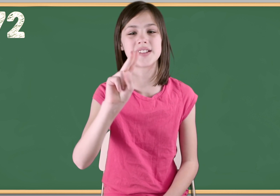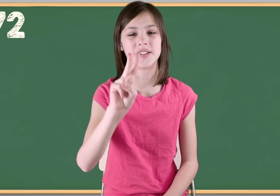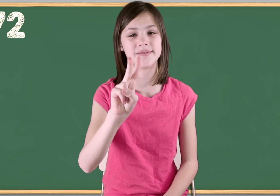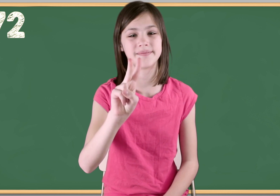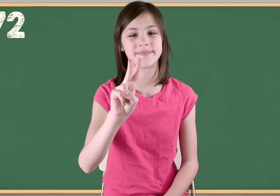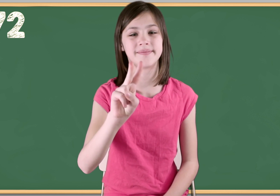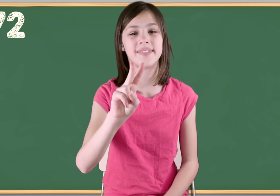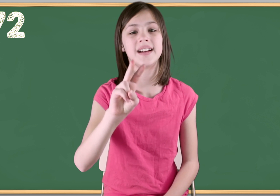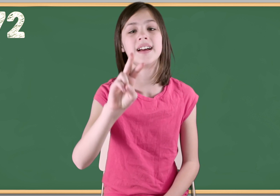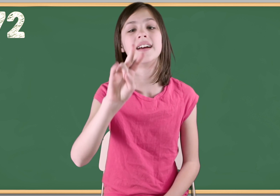72,